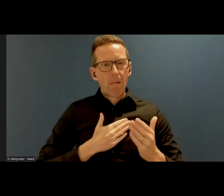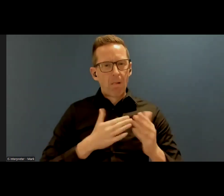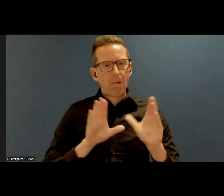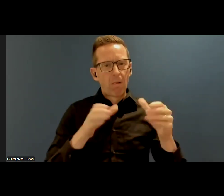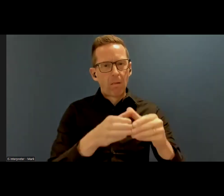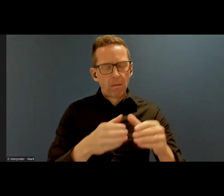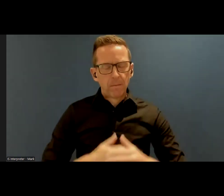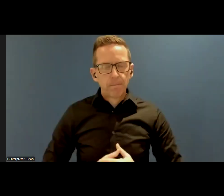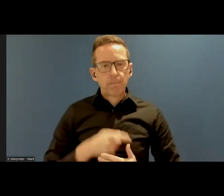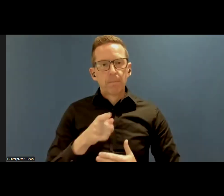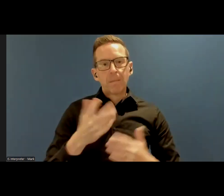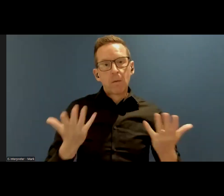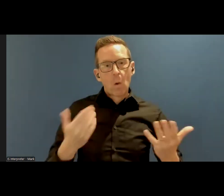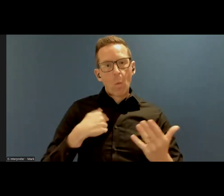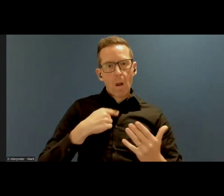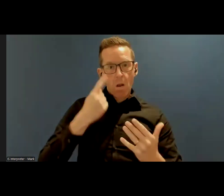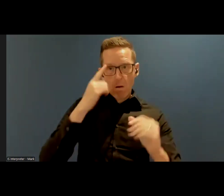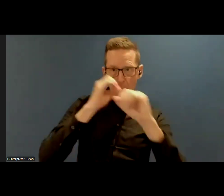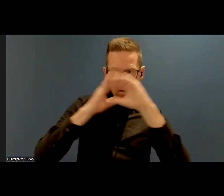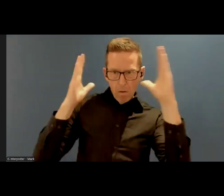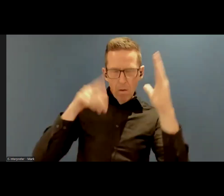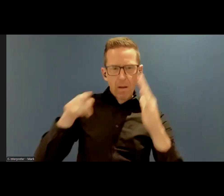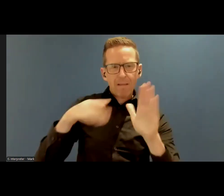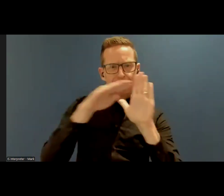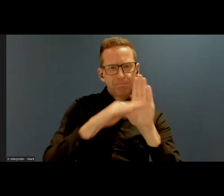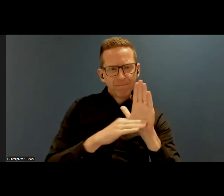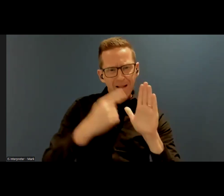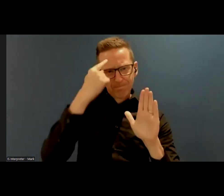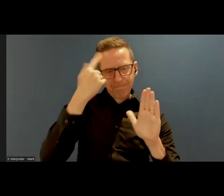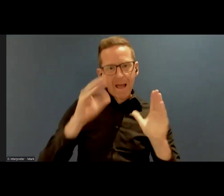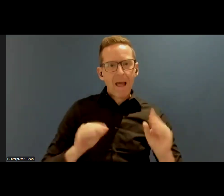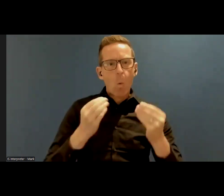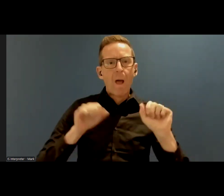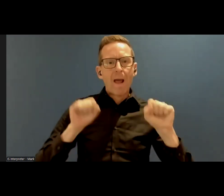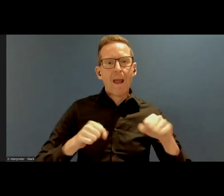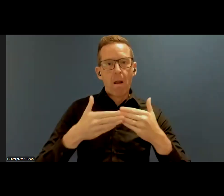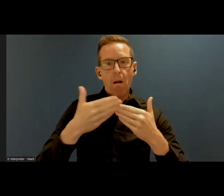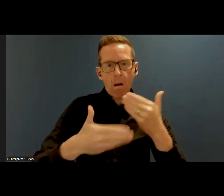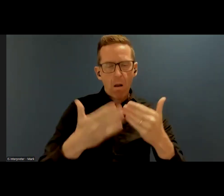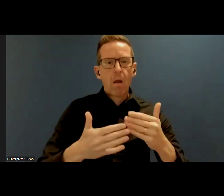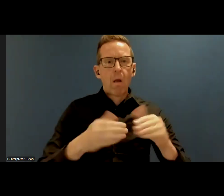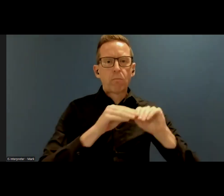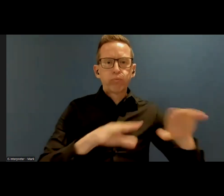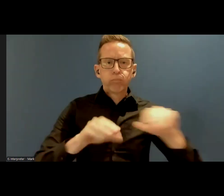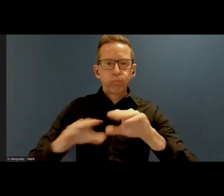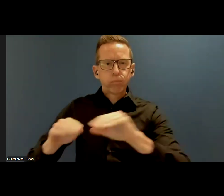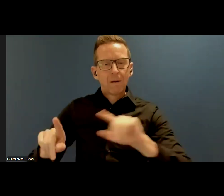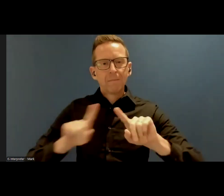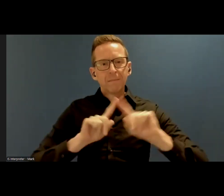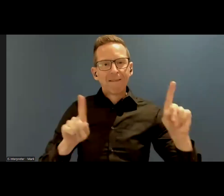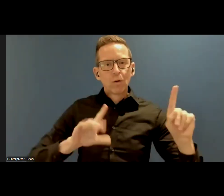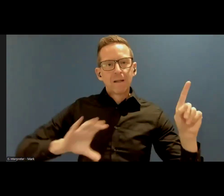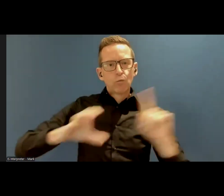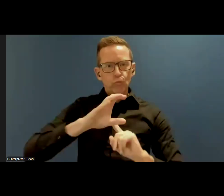the deinstitutionalization guidelines have found a way of being implemented in the various countries that were part of the